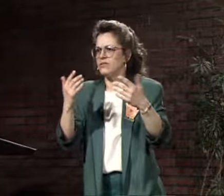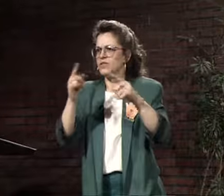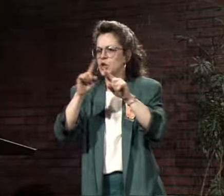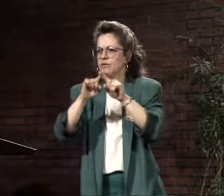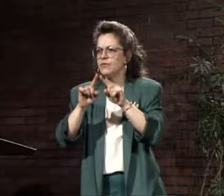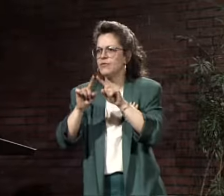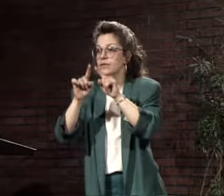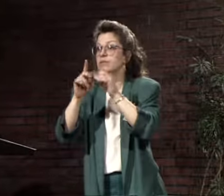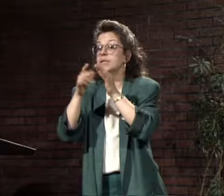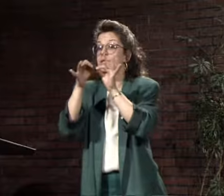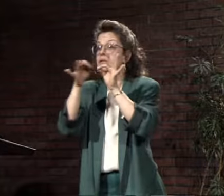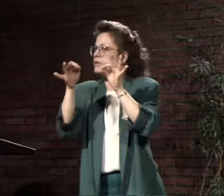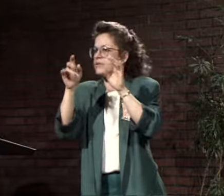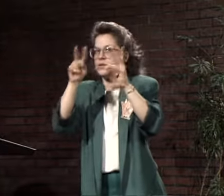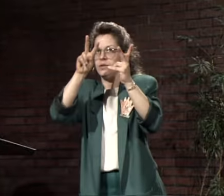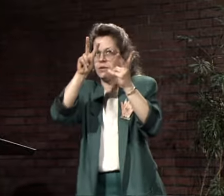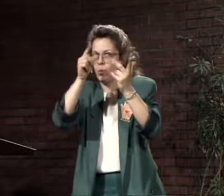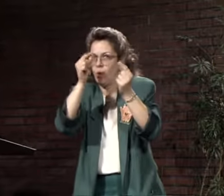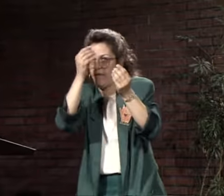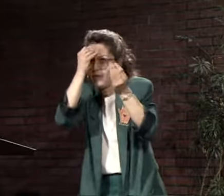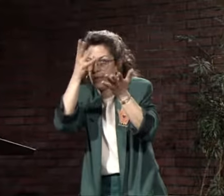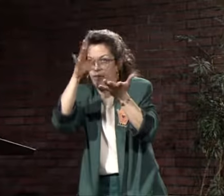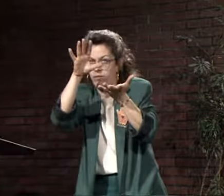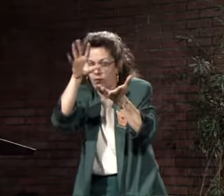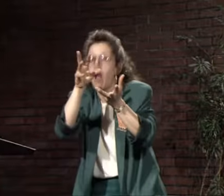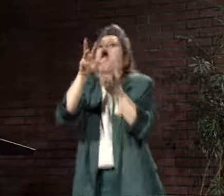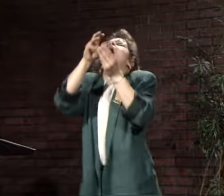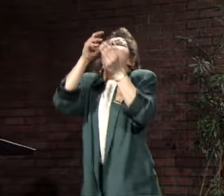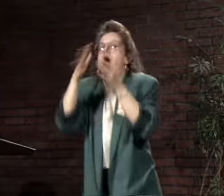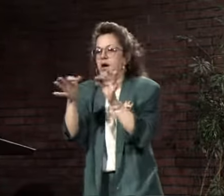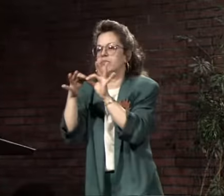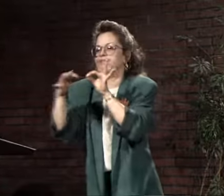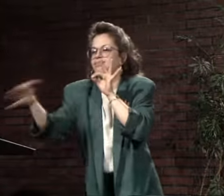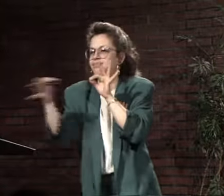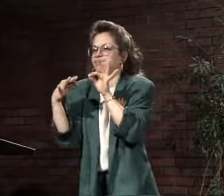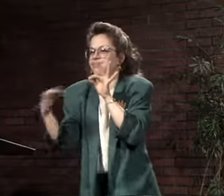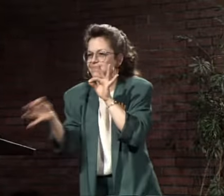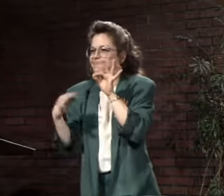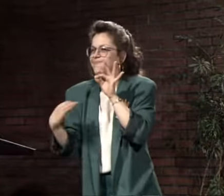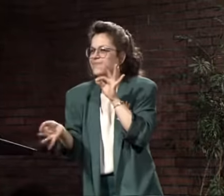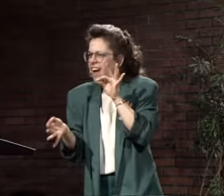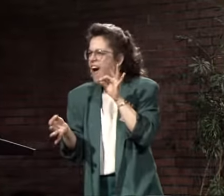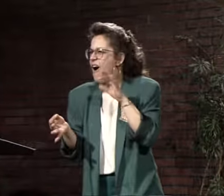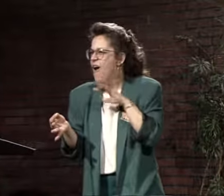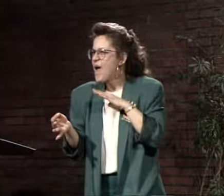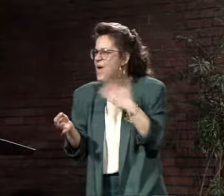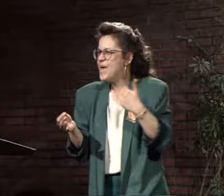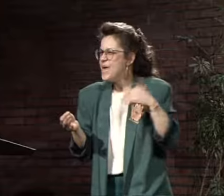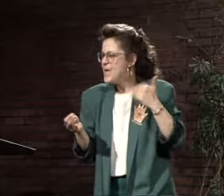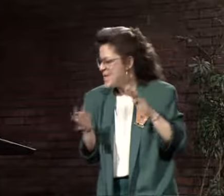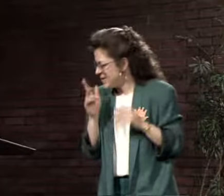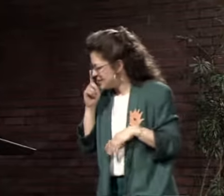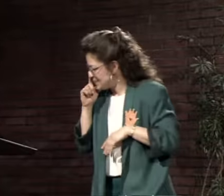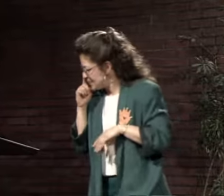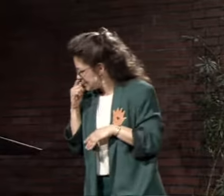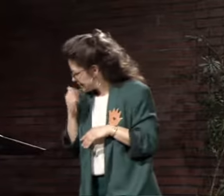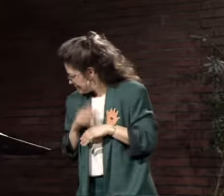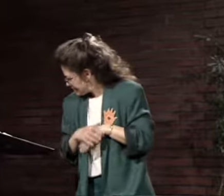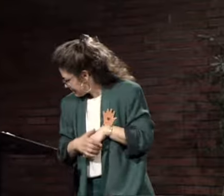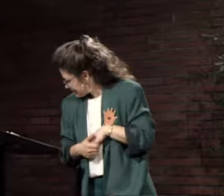sports, challenge, going somewhere. For interpreters, you have to understand the concept and then change